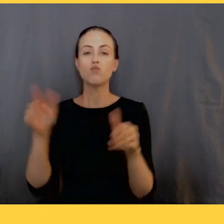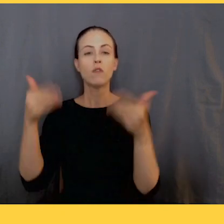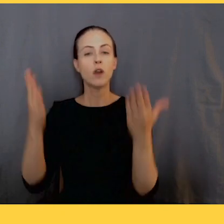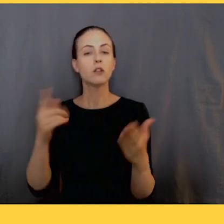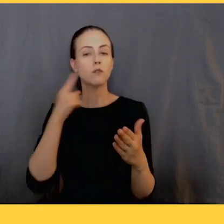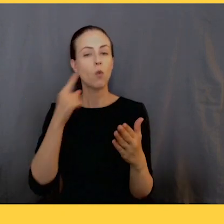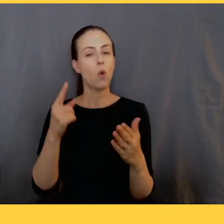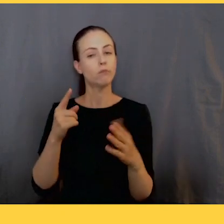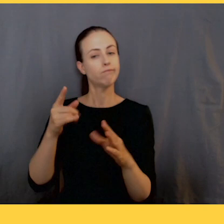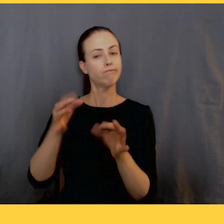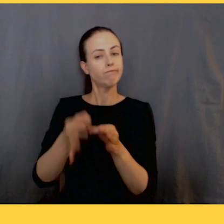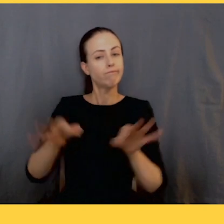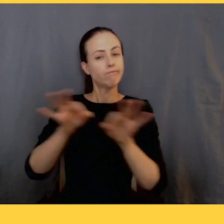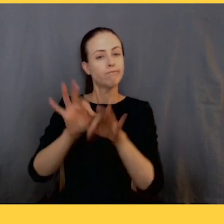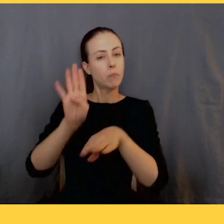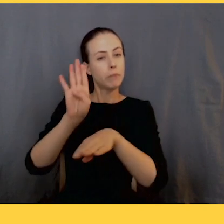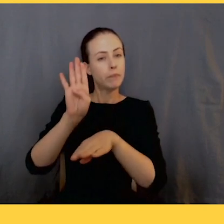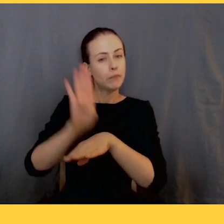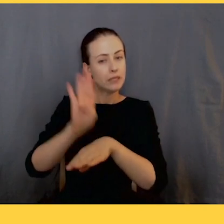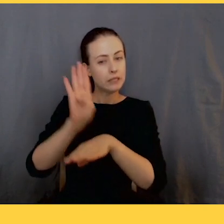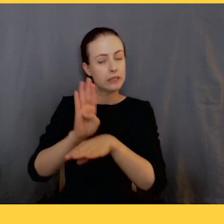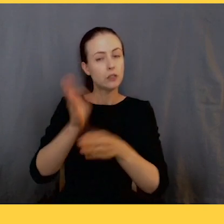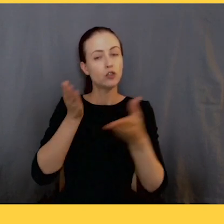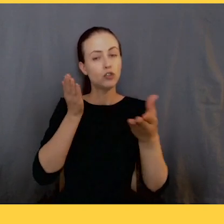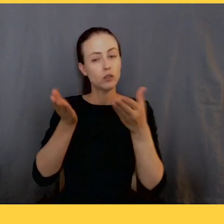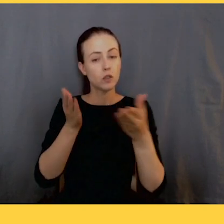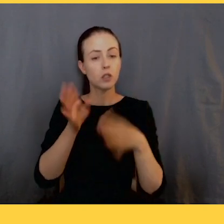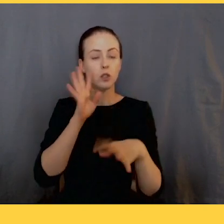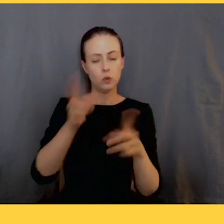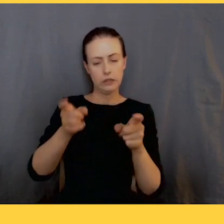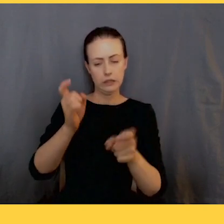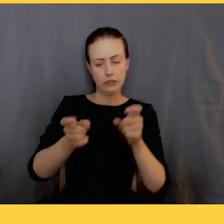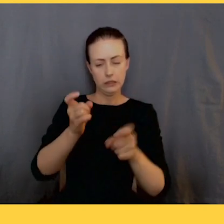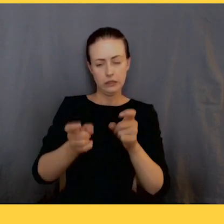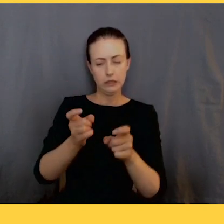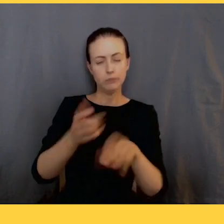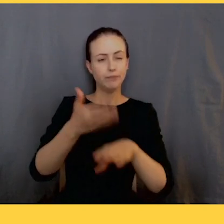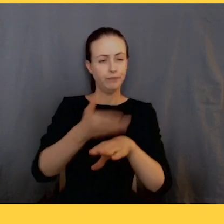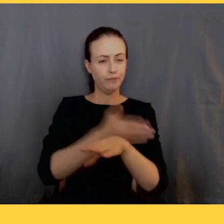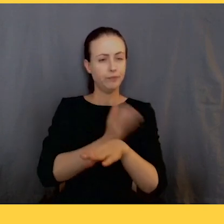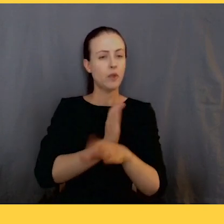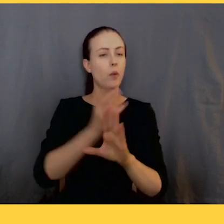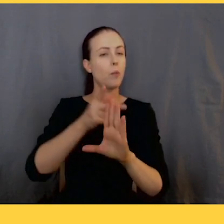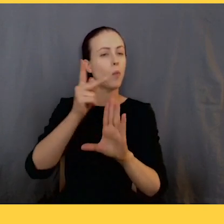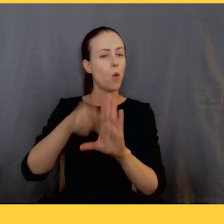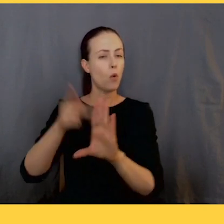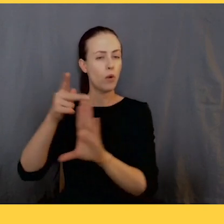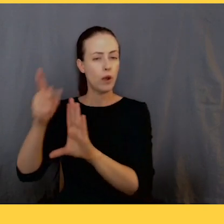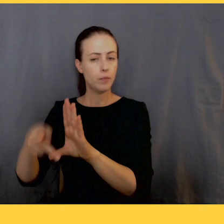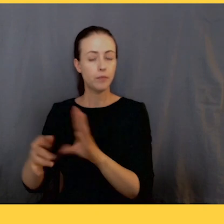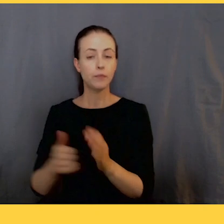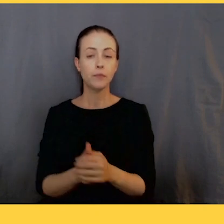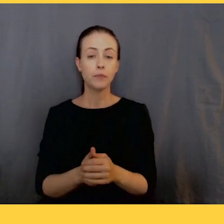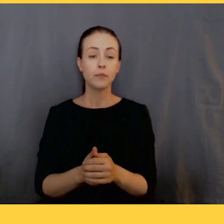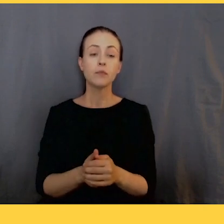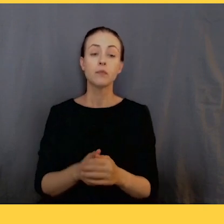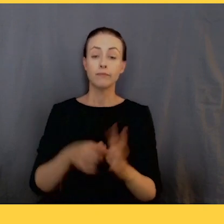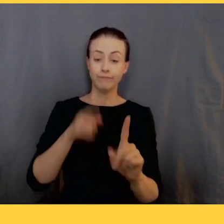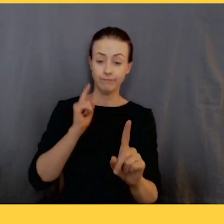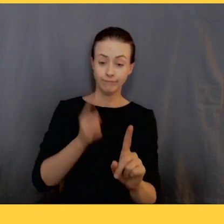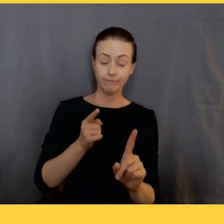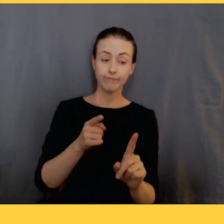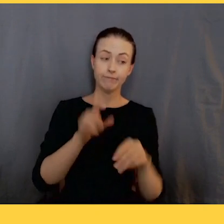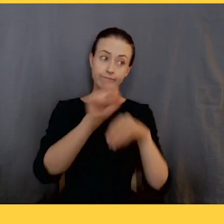service providers and business customers to refine this program. We aim to provide